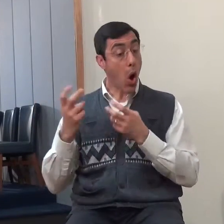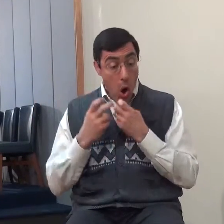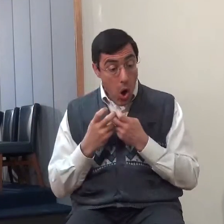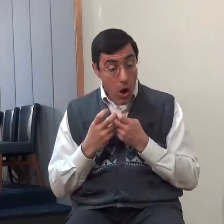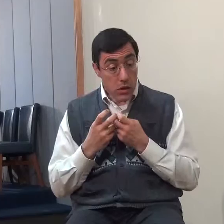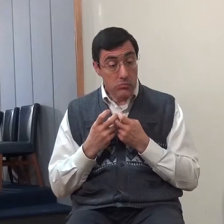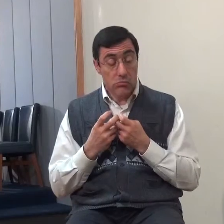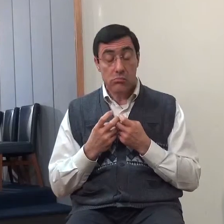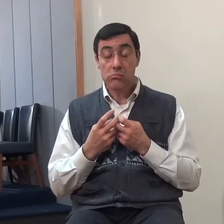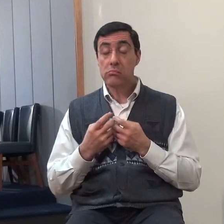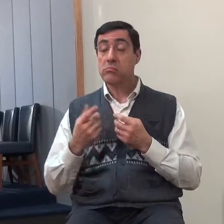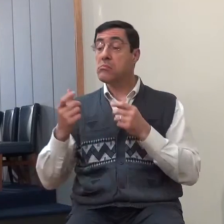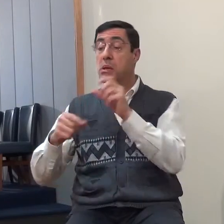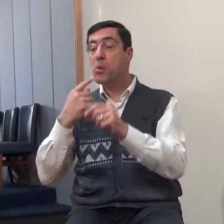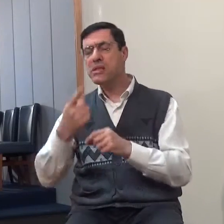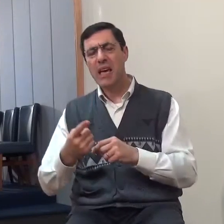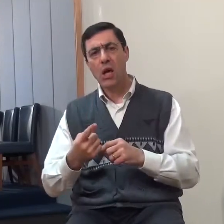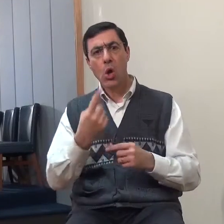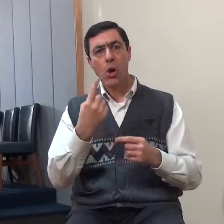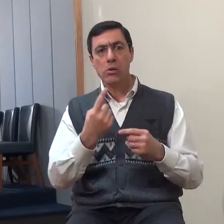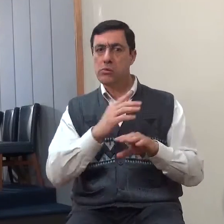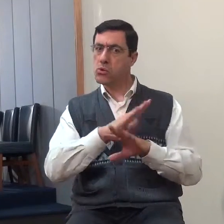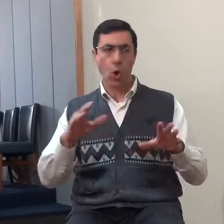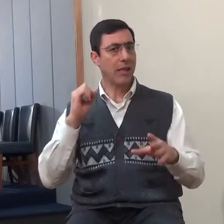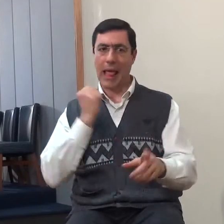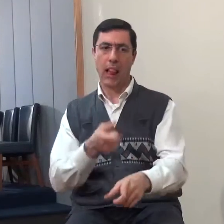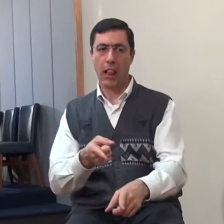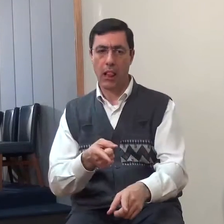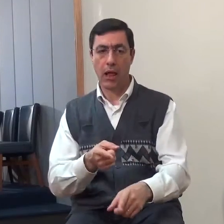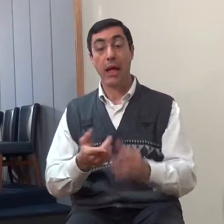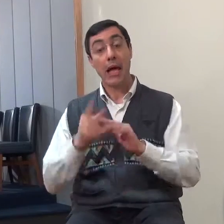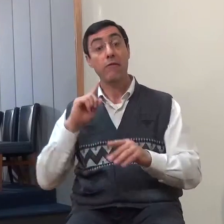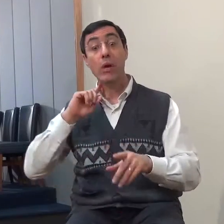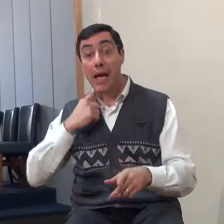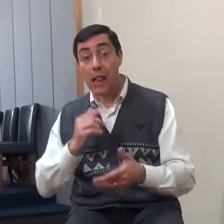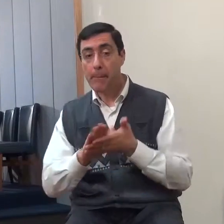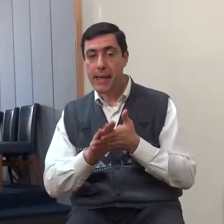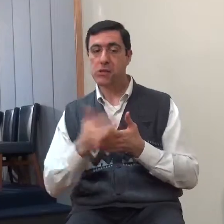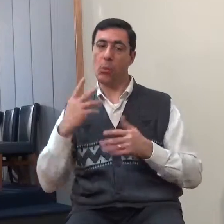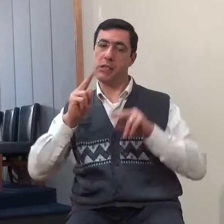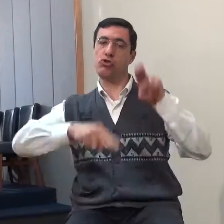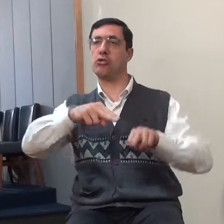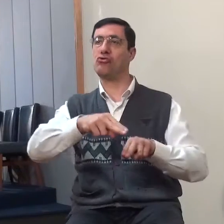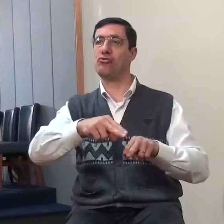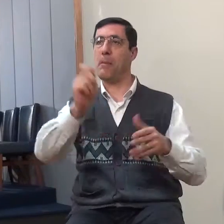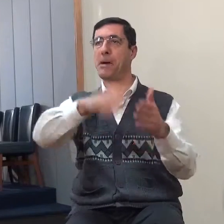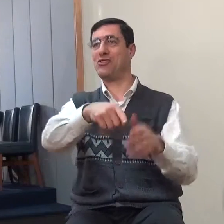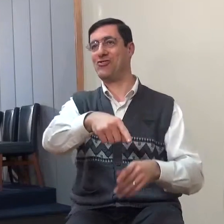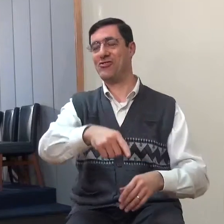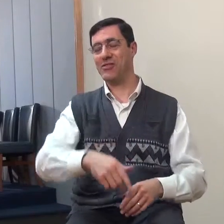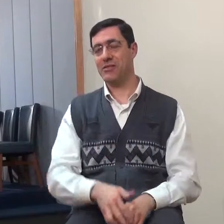not kill, and whosoever shall kill shall be in danger of the judgment. You might ask, what's the matter with